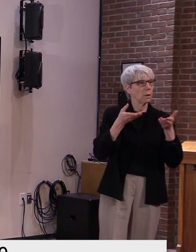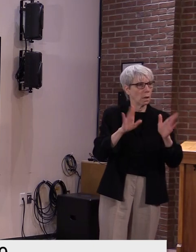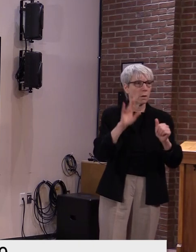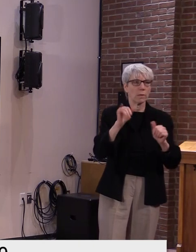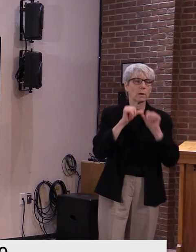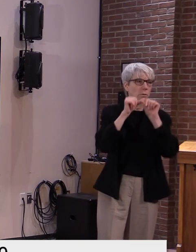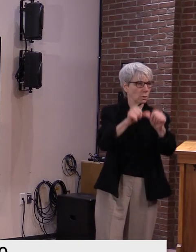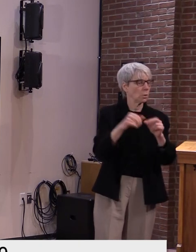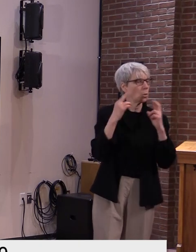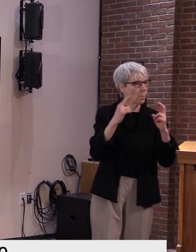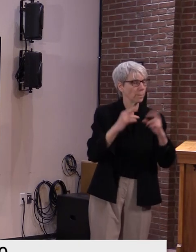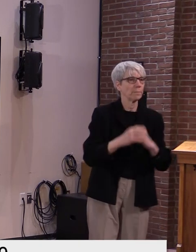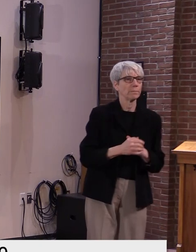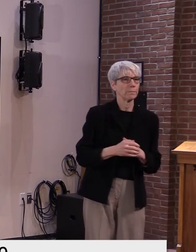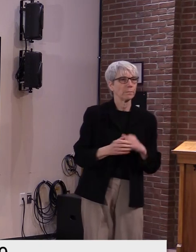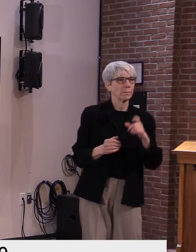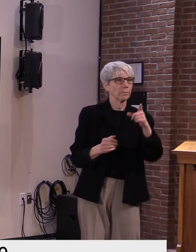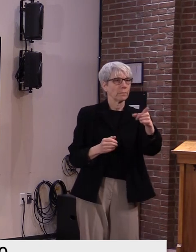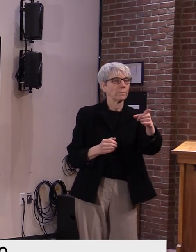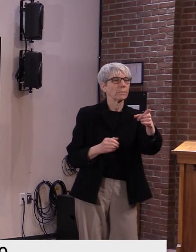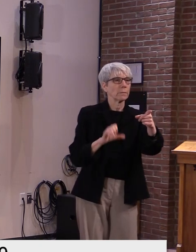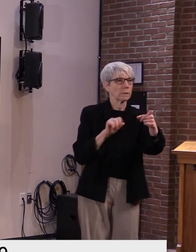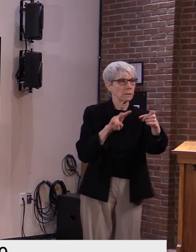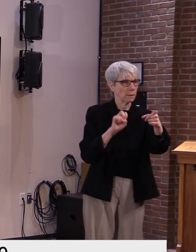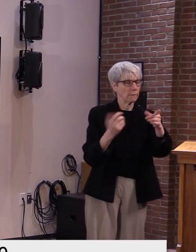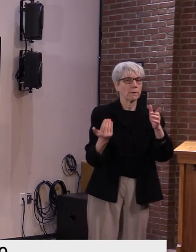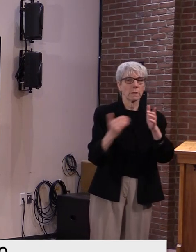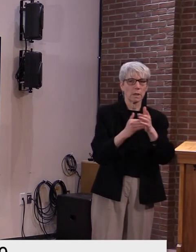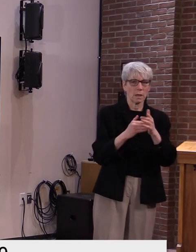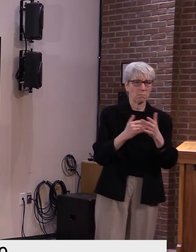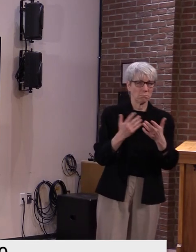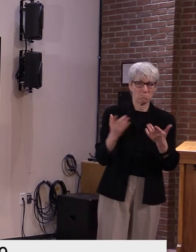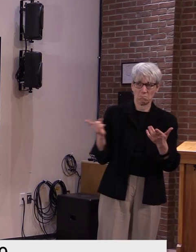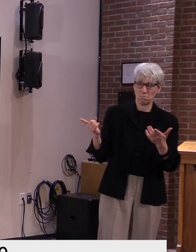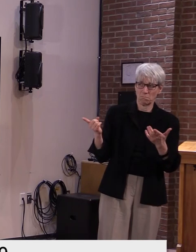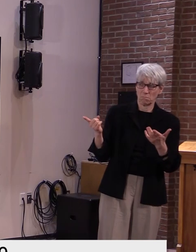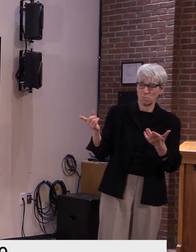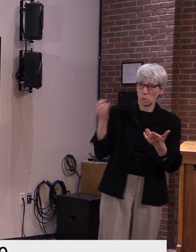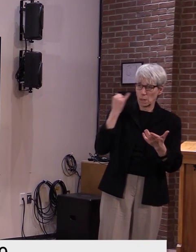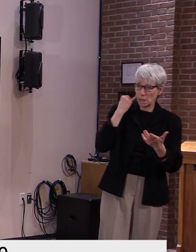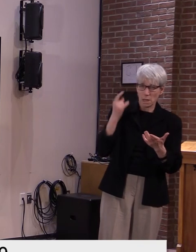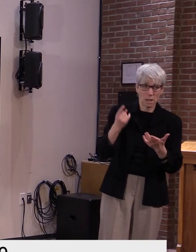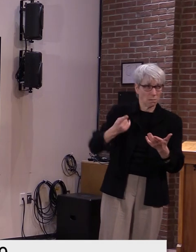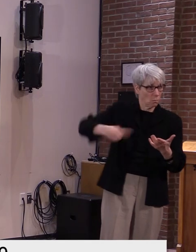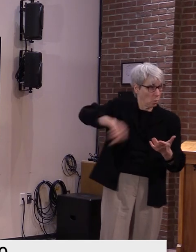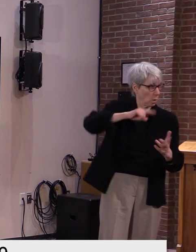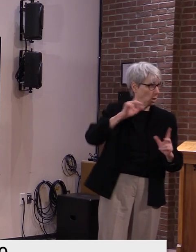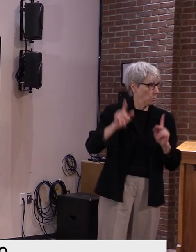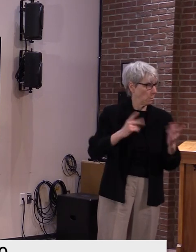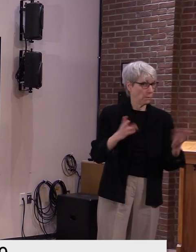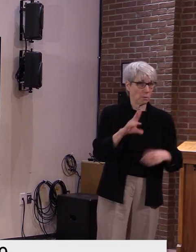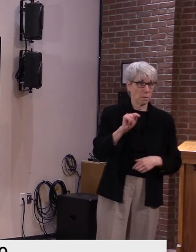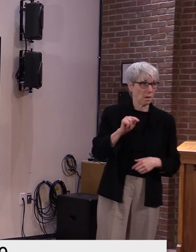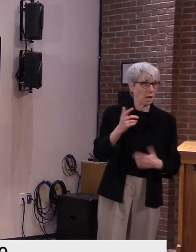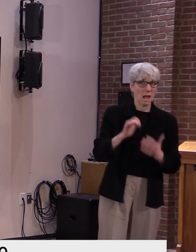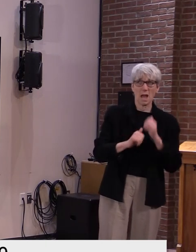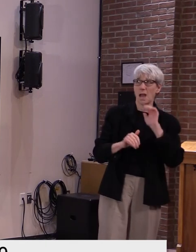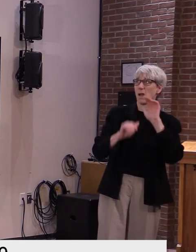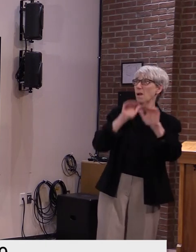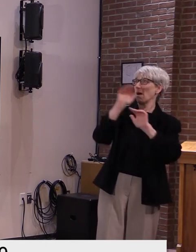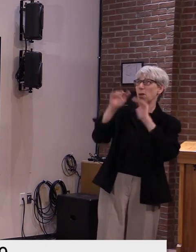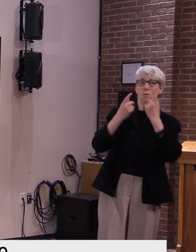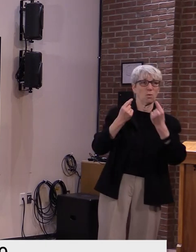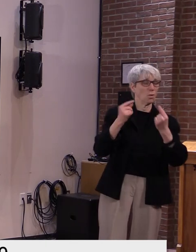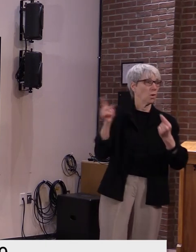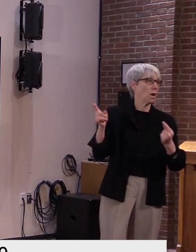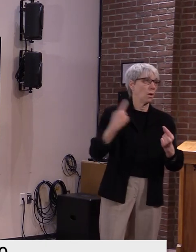Is there anything that folks can do that you can see to maybe put some pressure on these folks to get going? I mean, again, we're